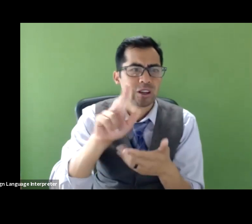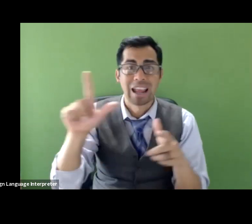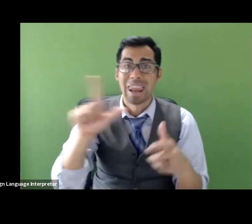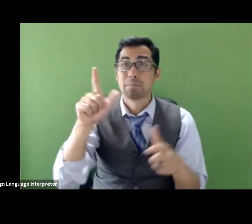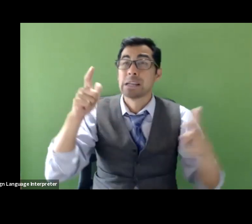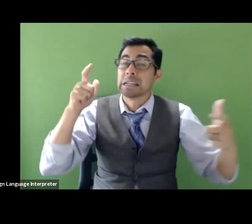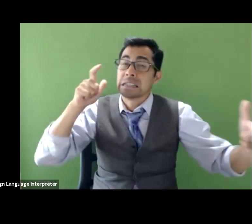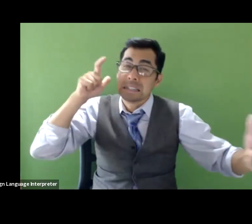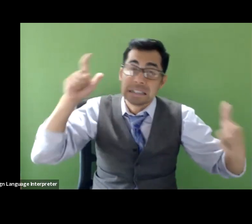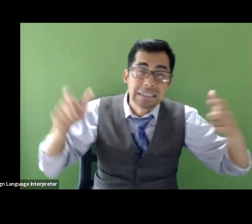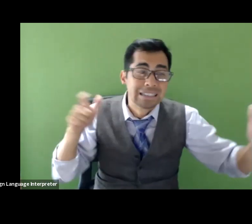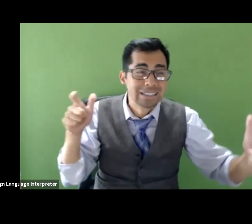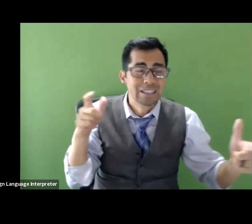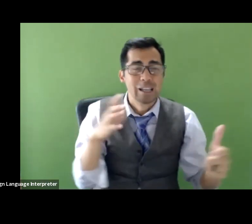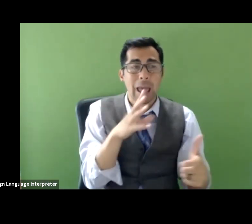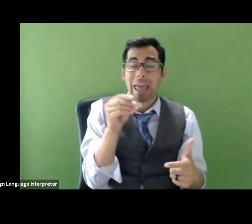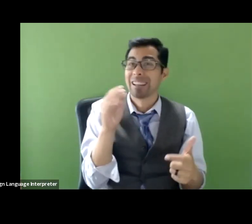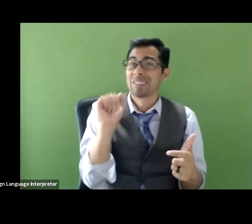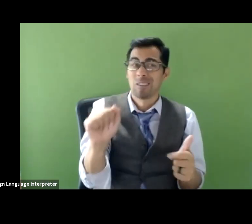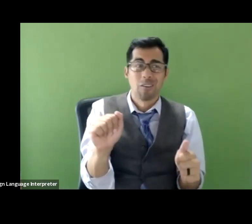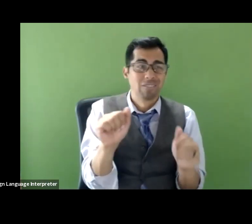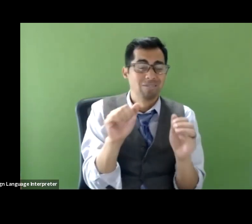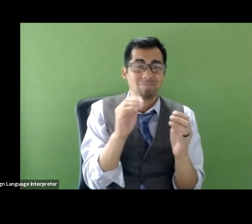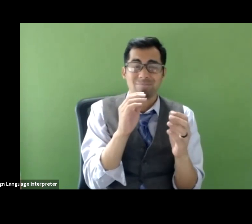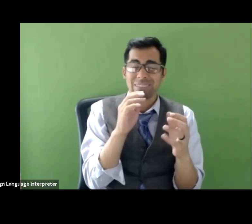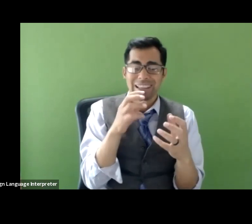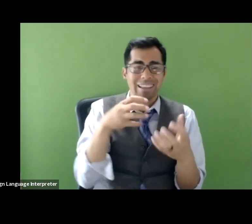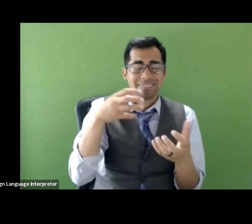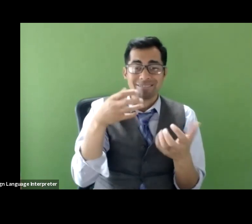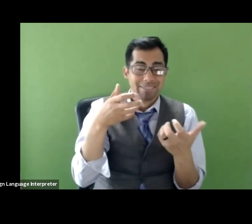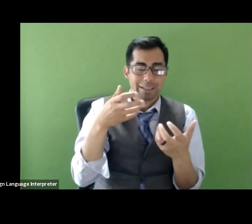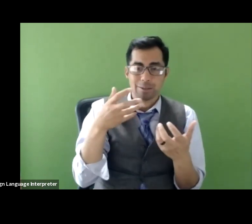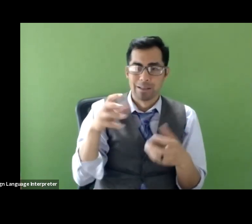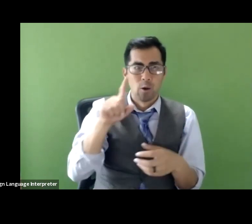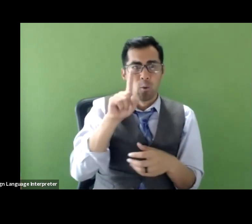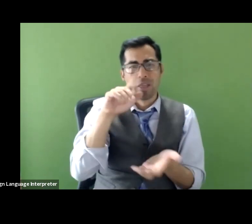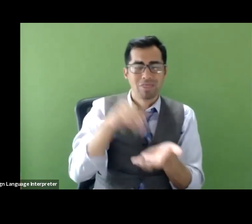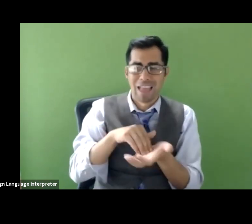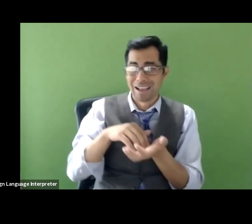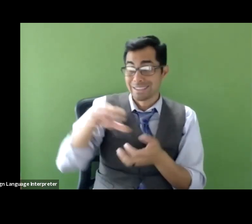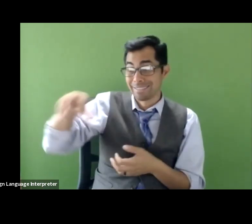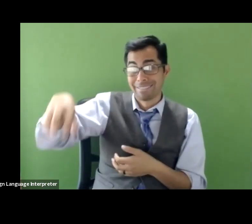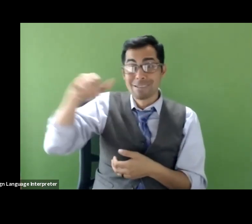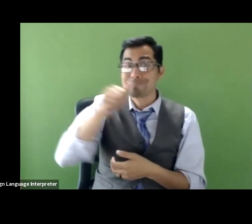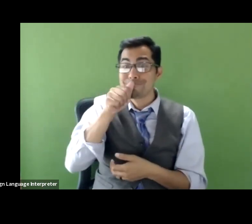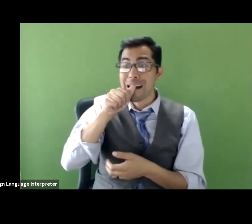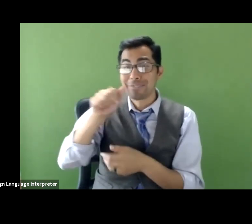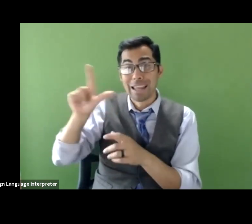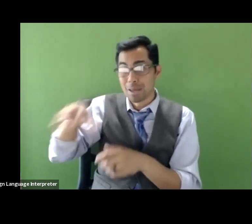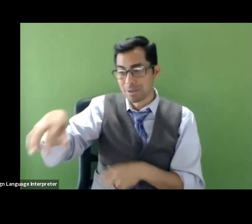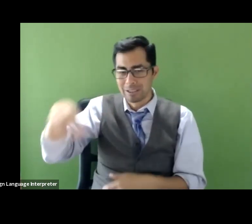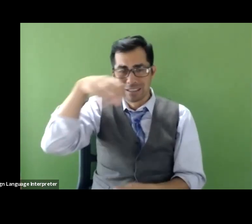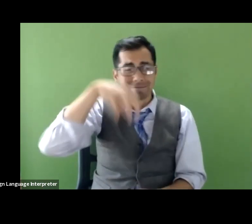that it could have fitted 1,000 of Jaffer's circulating libraries inside it, and timidly approached